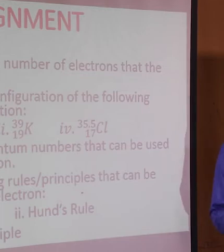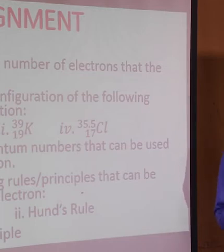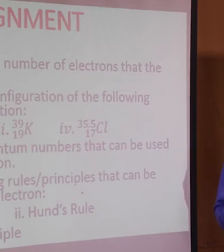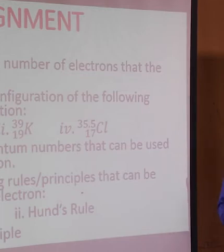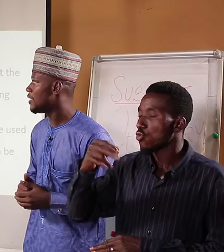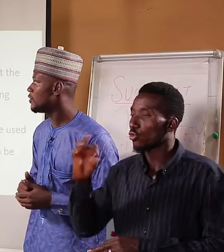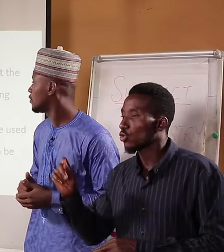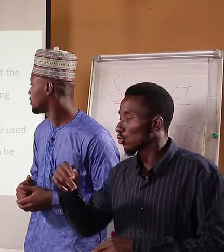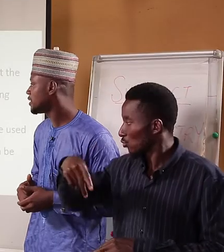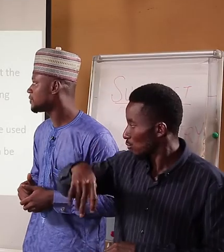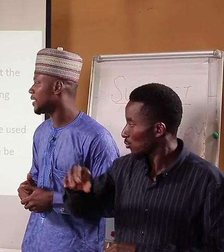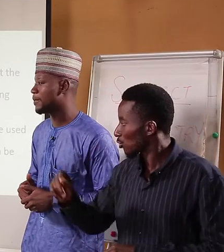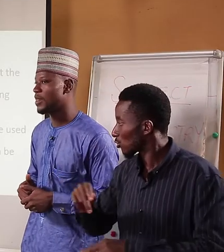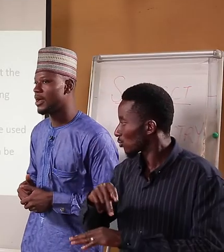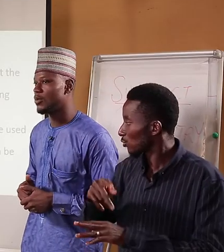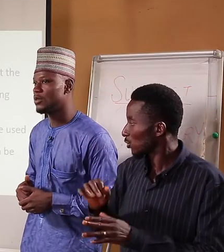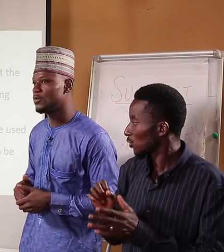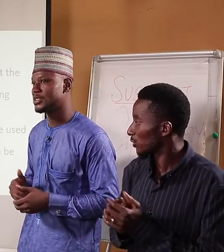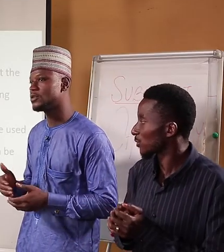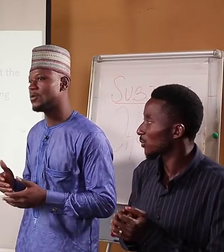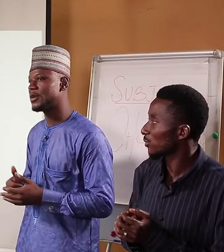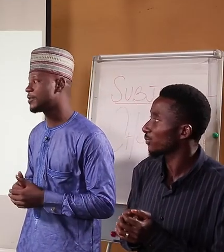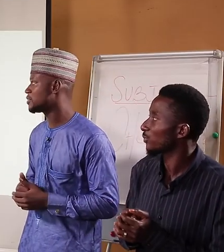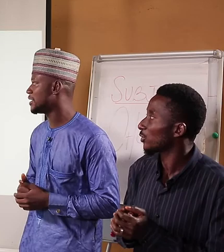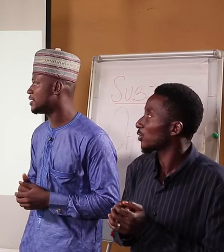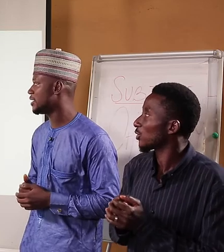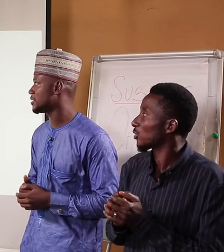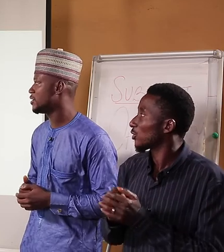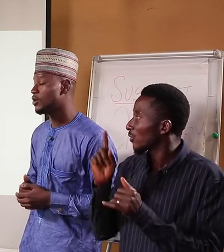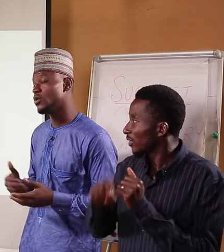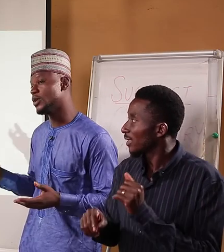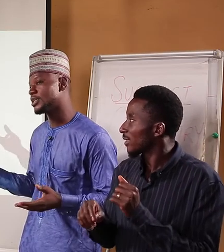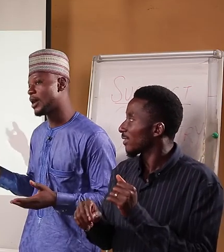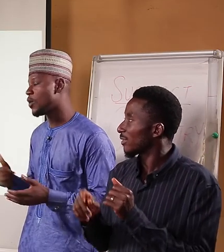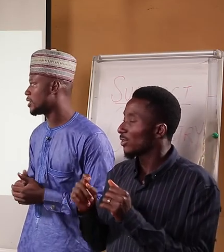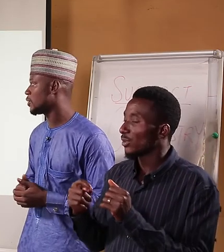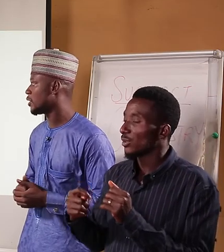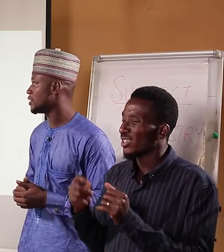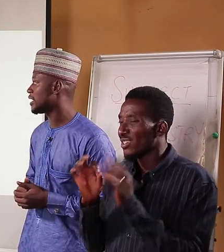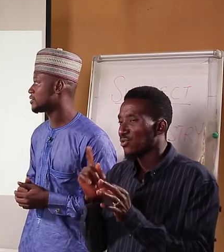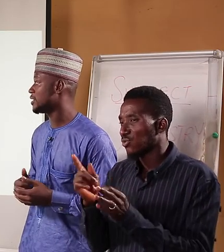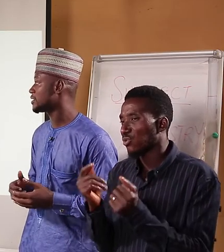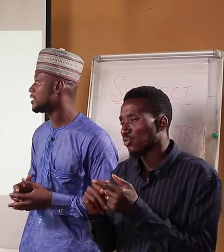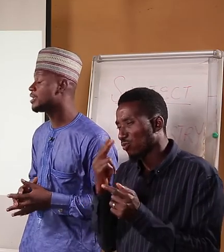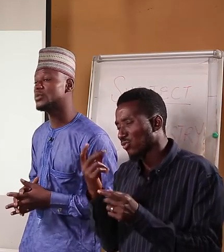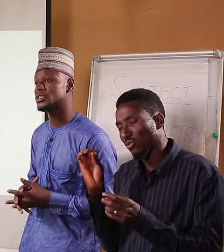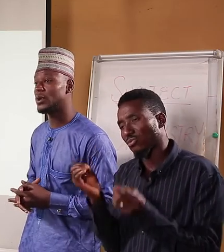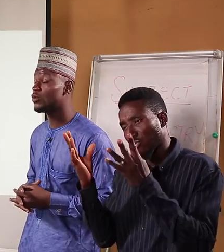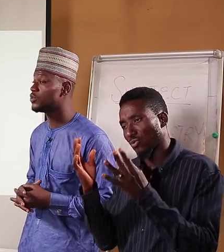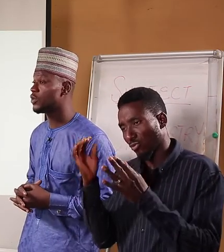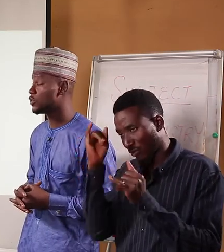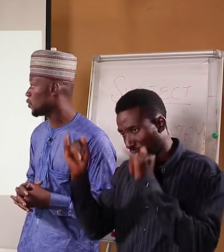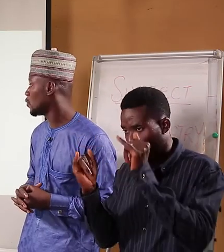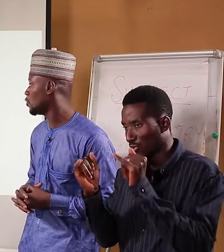My students, having gone this far, I will give you a set of reference materials, which are: 1. You can contact Understanding Chemistry